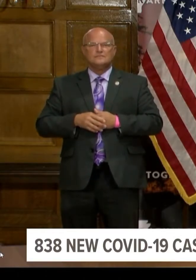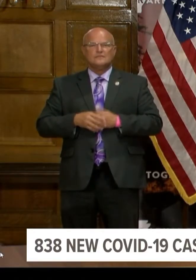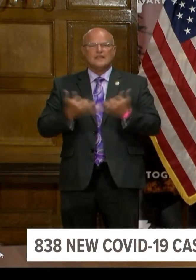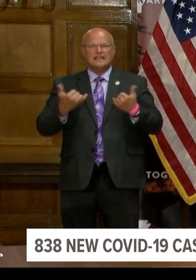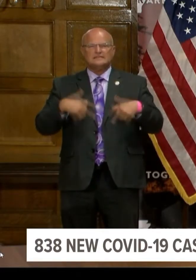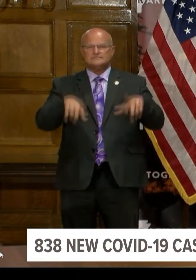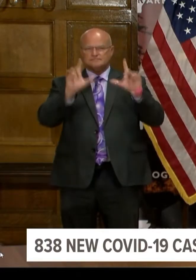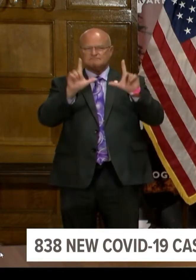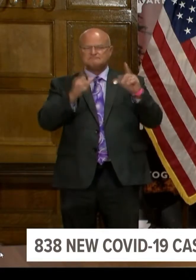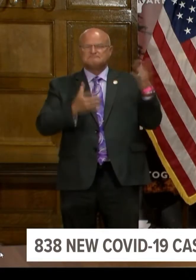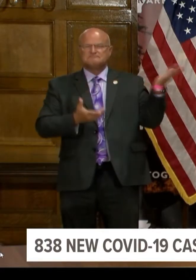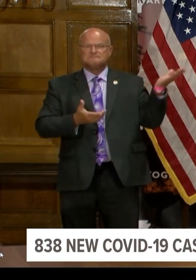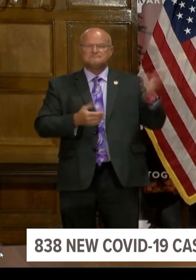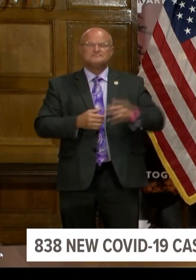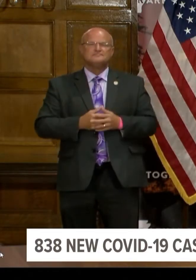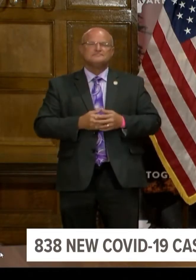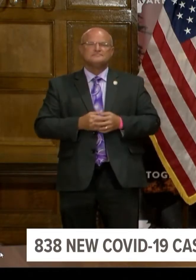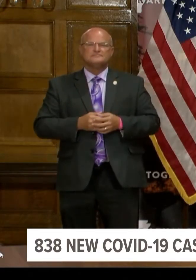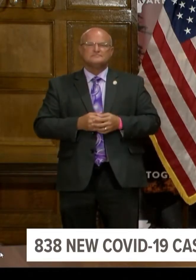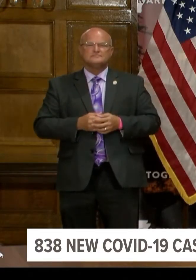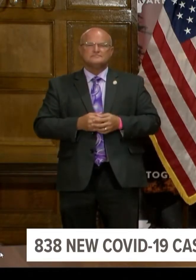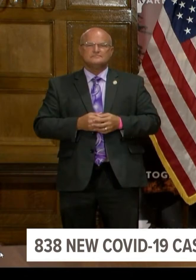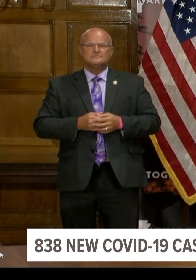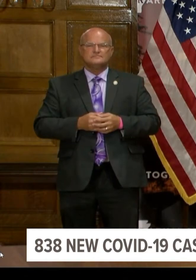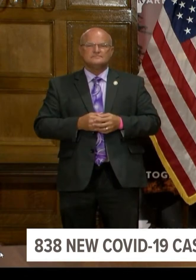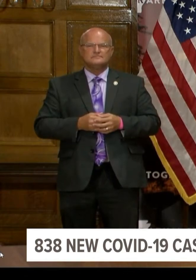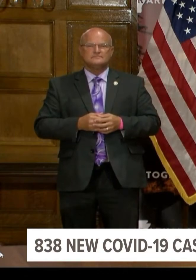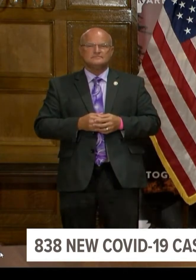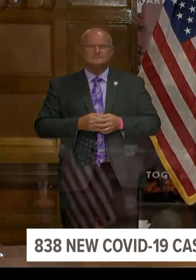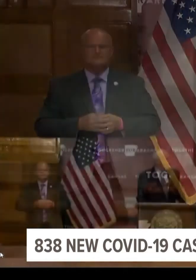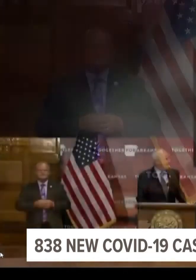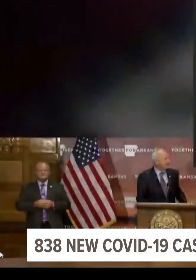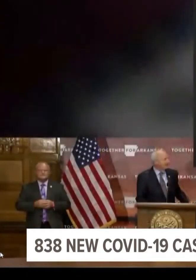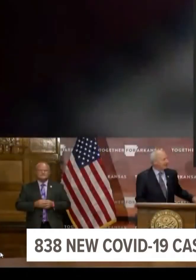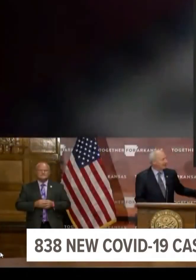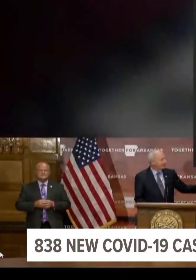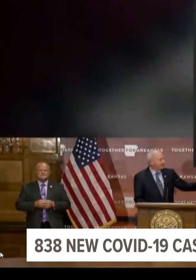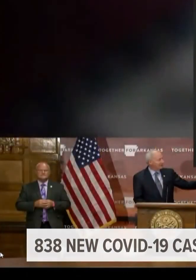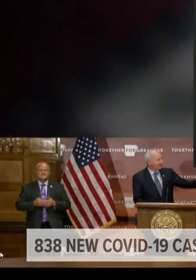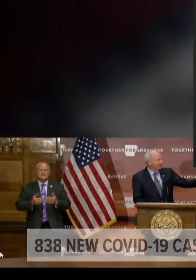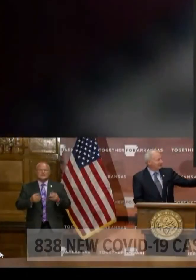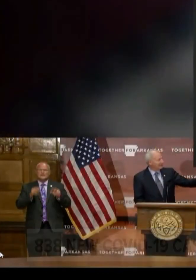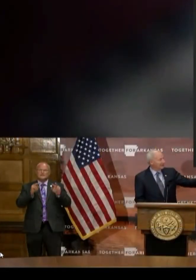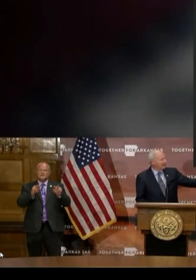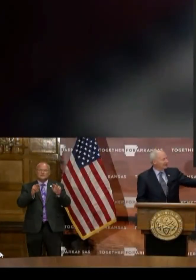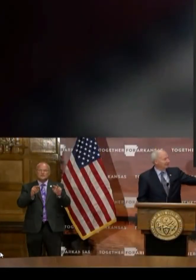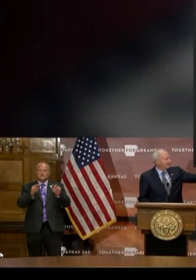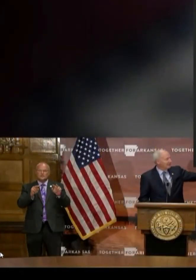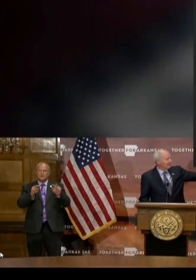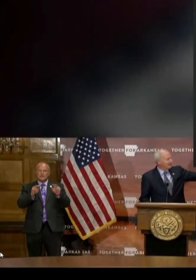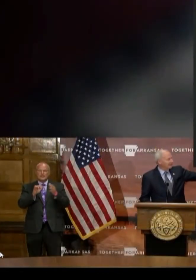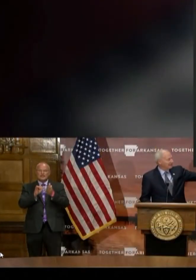Let's go on to the graphs, and we can see it in that fashion. And here again, if you look at